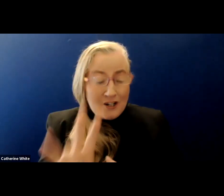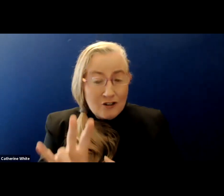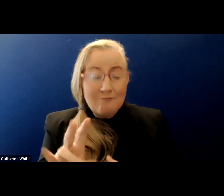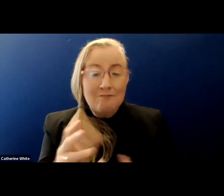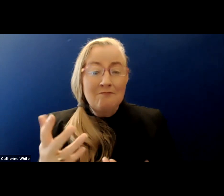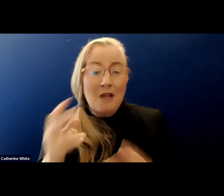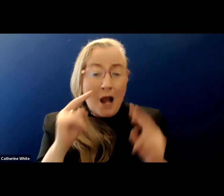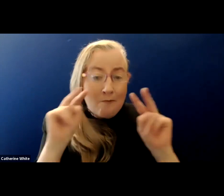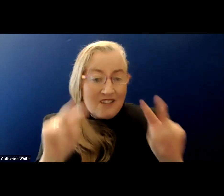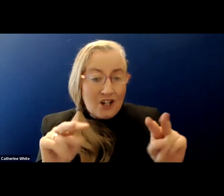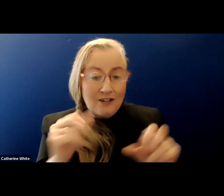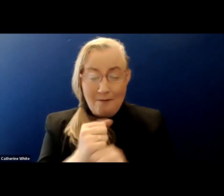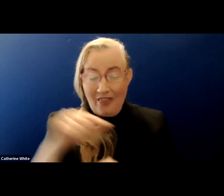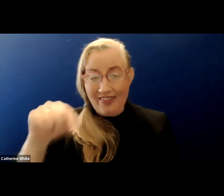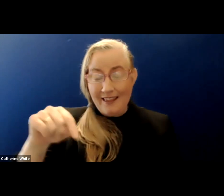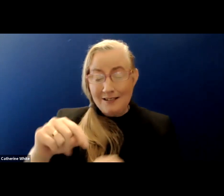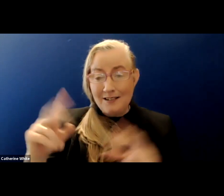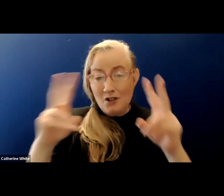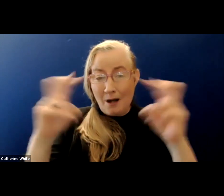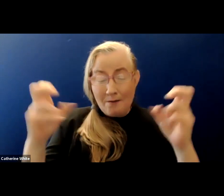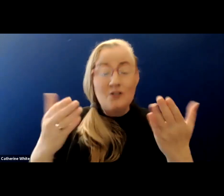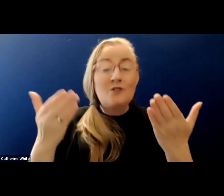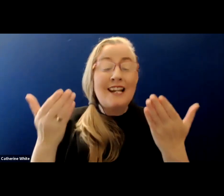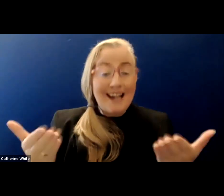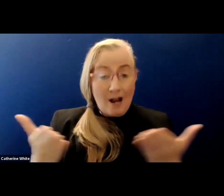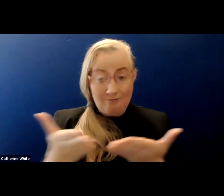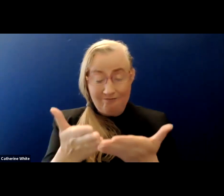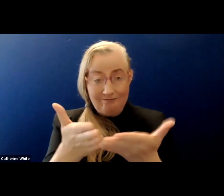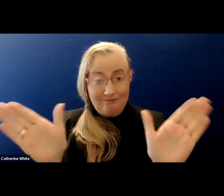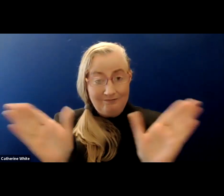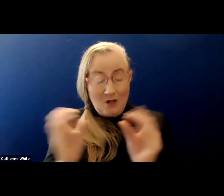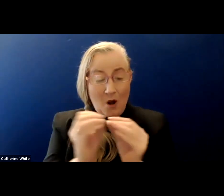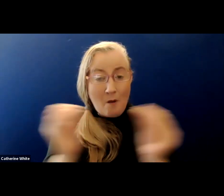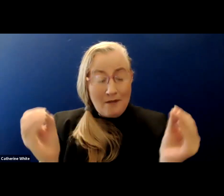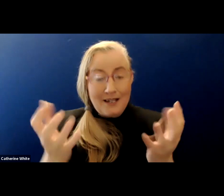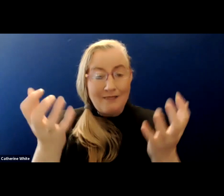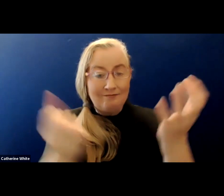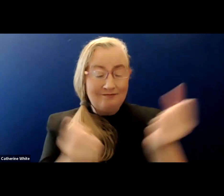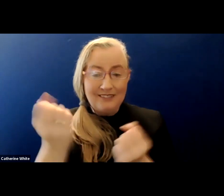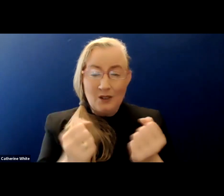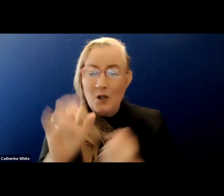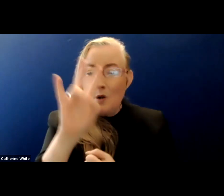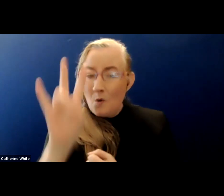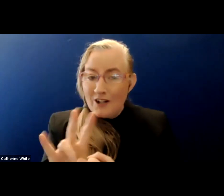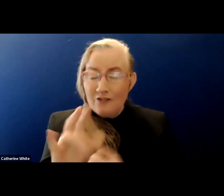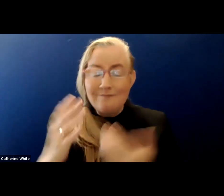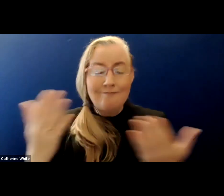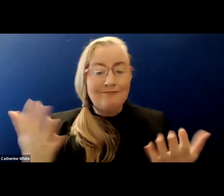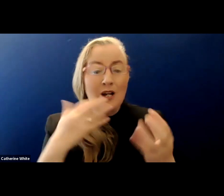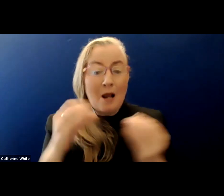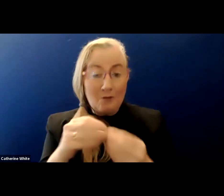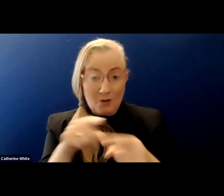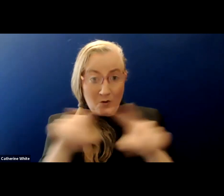observations on this topic. So let's open it up and take some questions or some comments from our